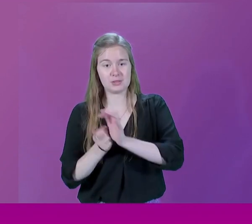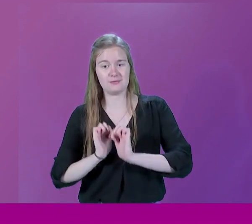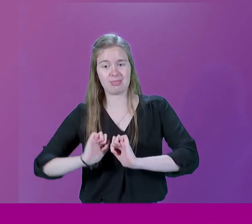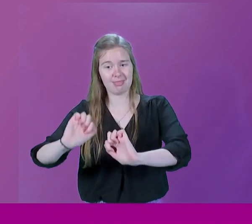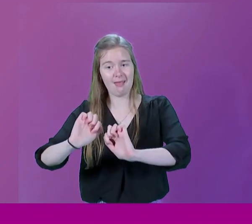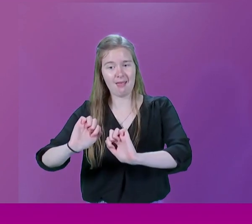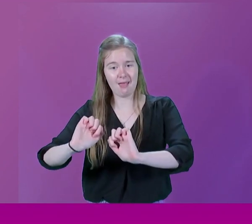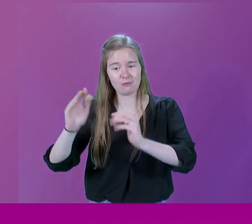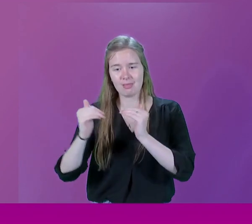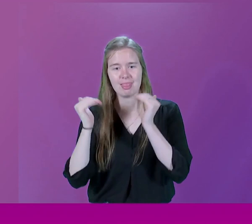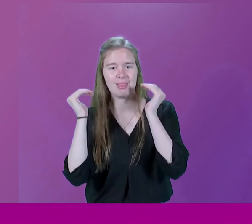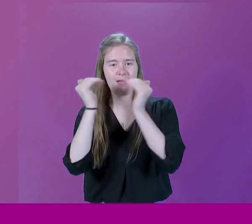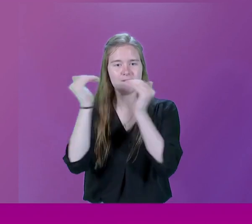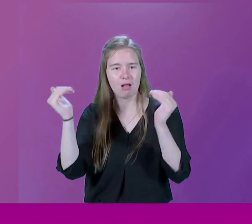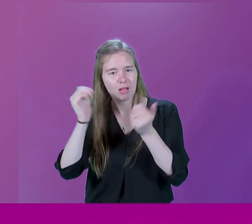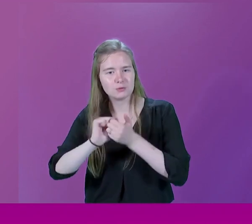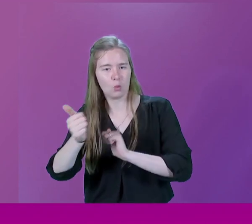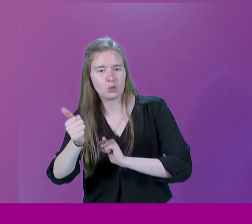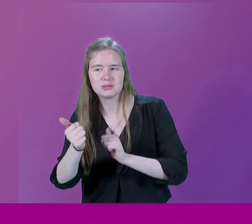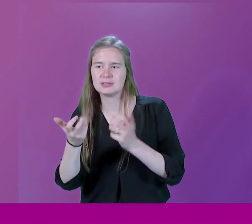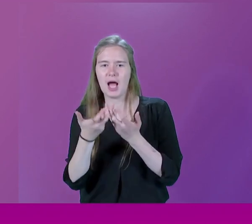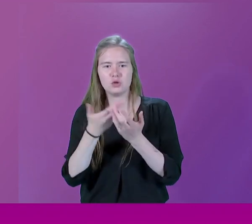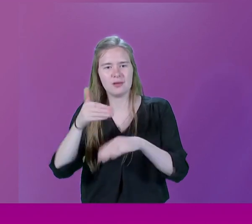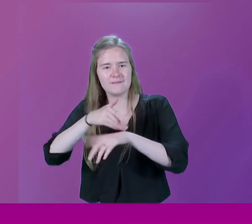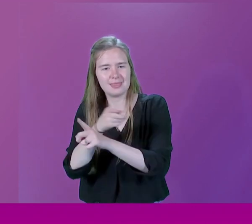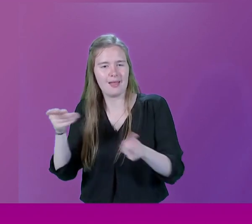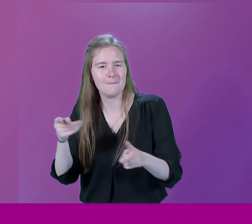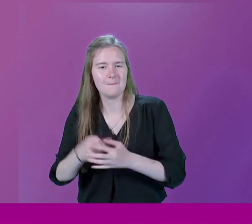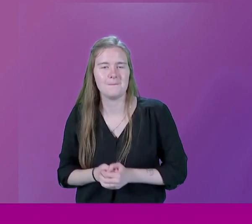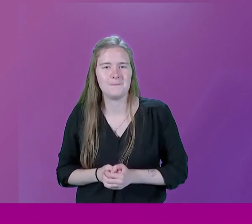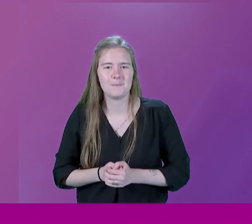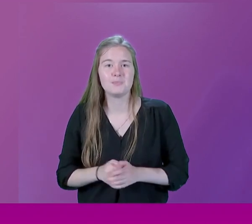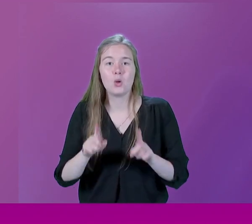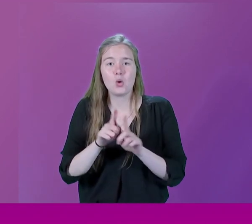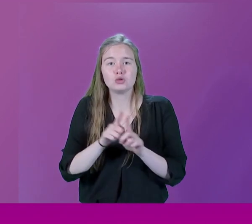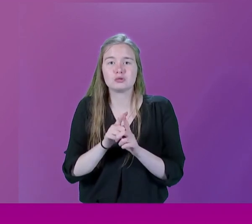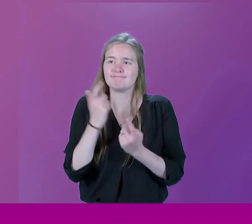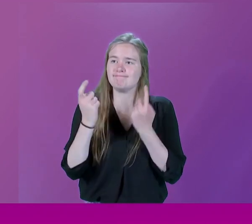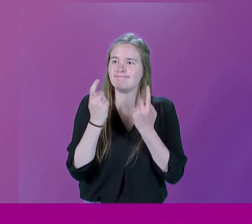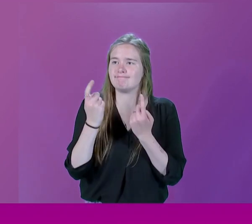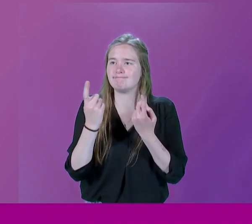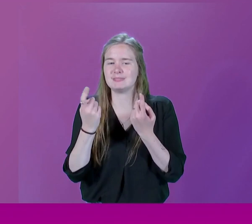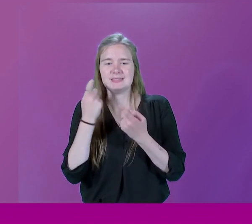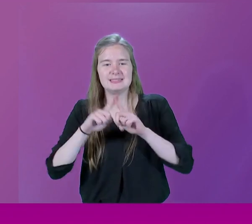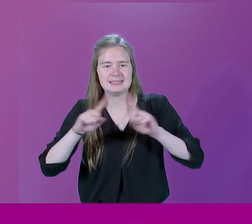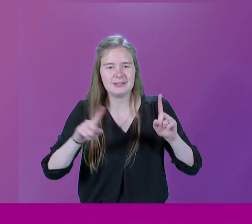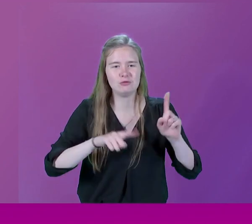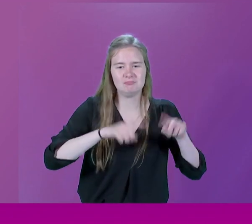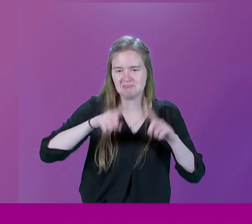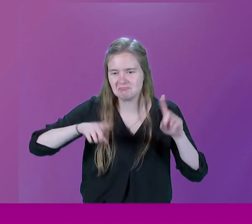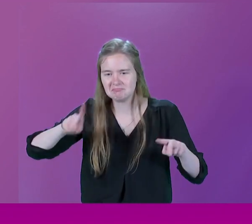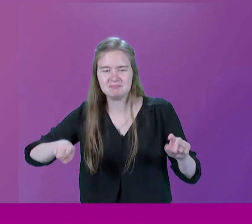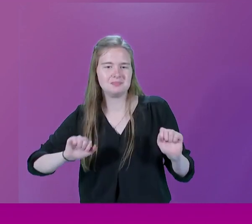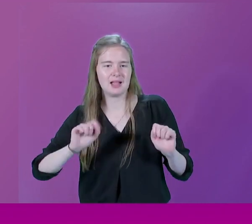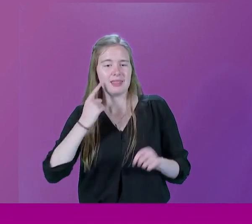they do and the level that they do it, et cetera, et cetera. And looking at many, many different kinds of disciplines, I